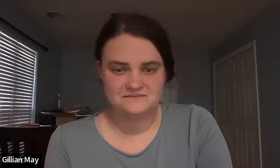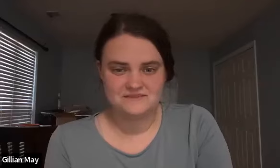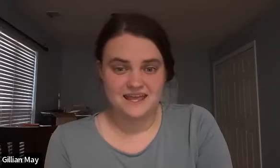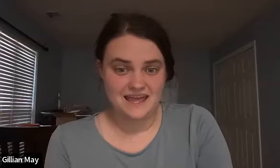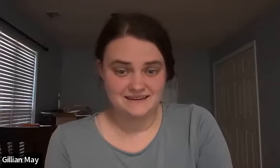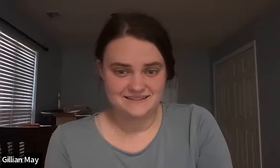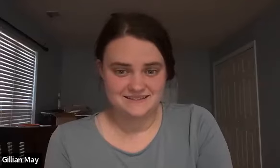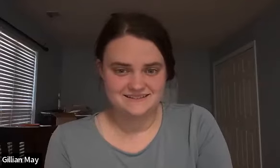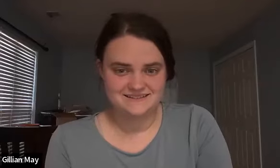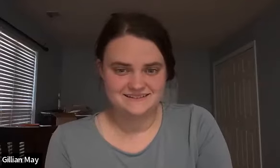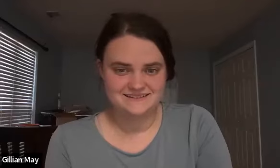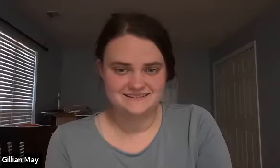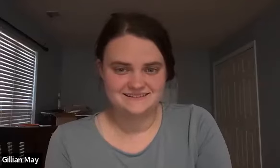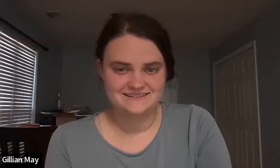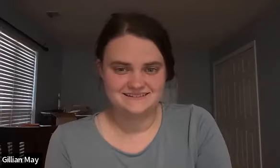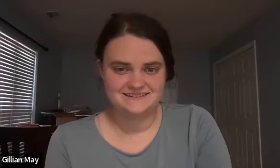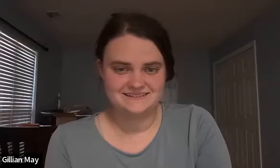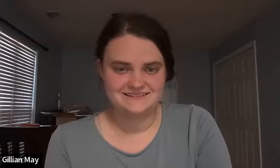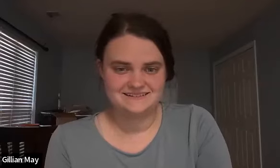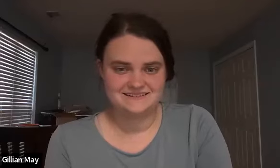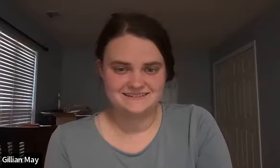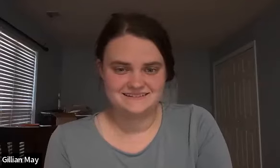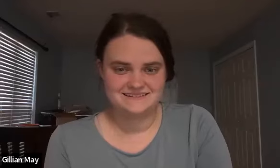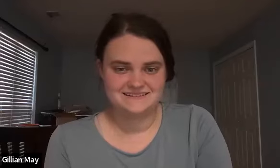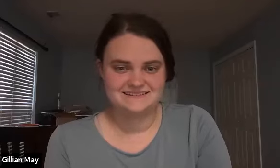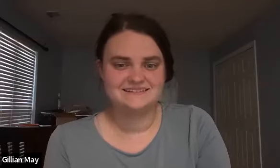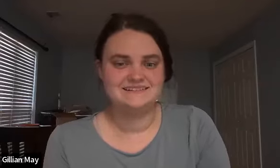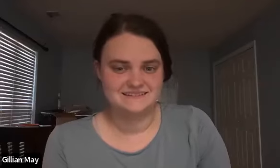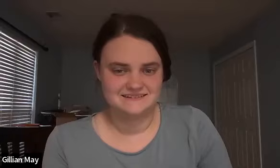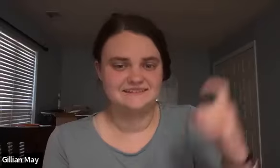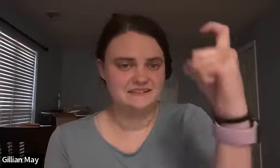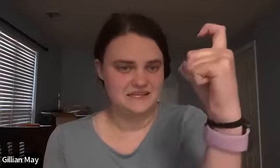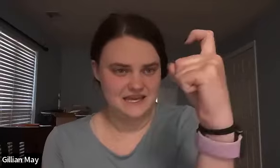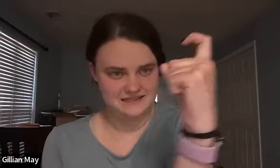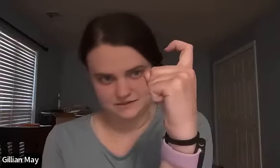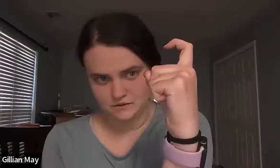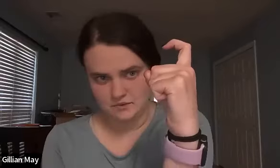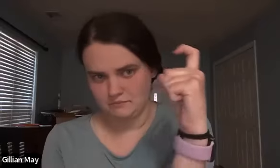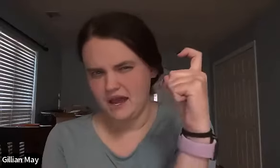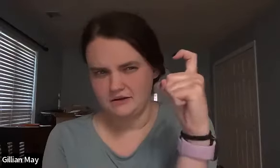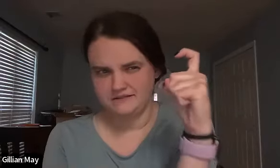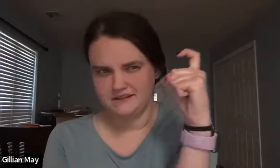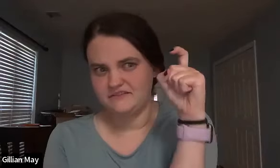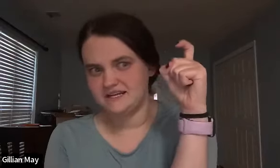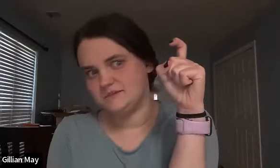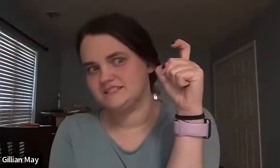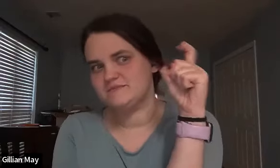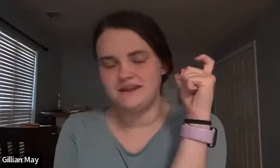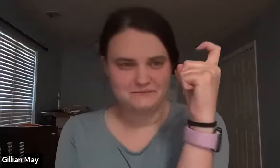X. X. So remember, pirate. Think of the X marks the spot and